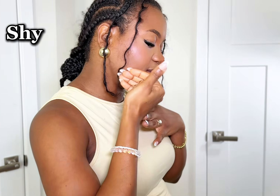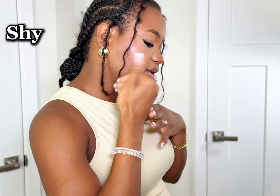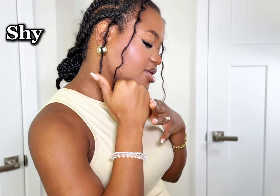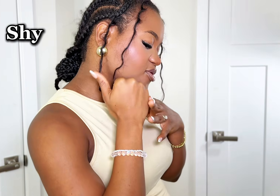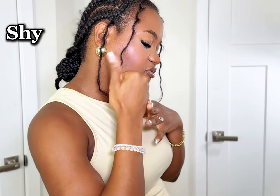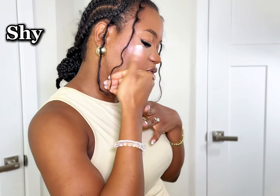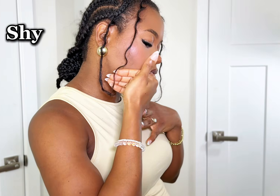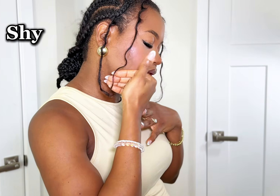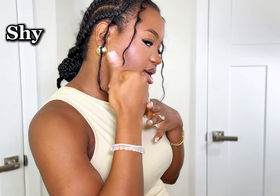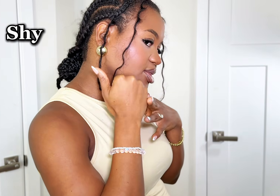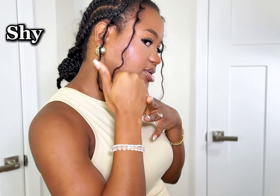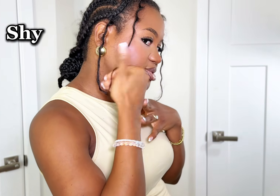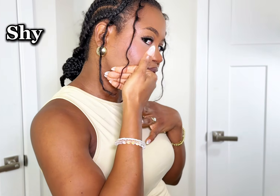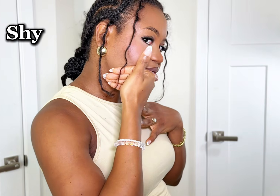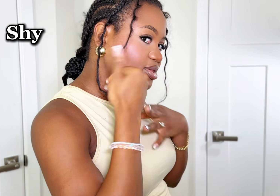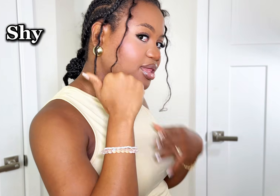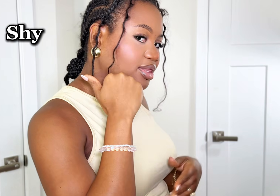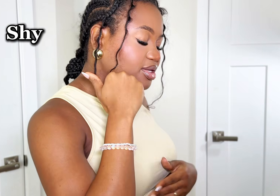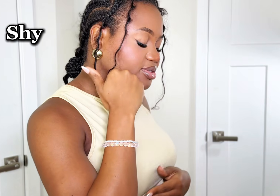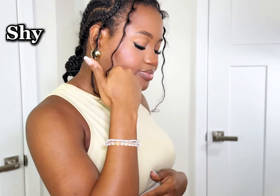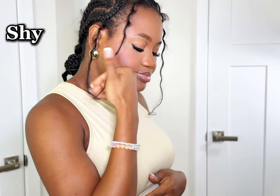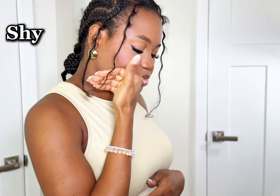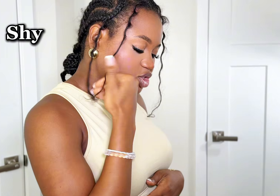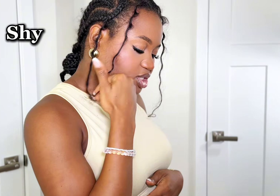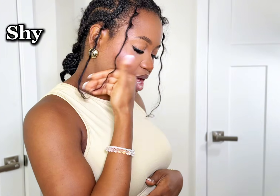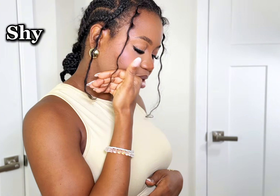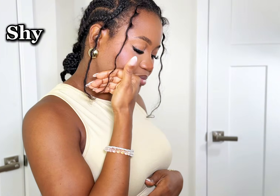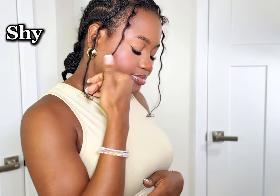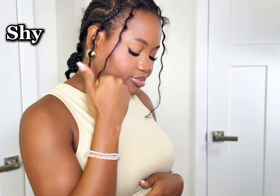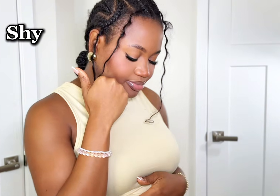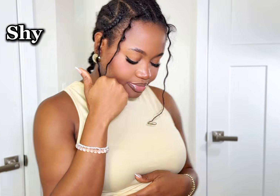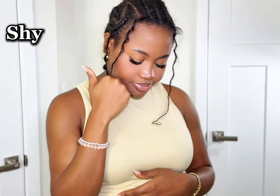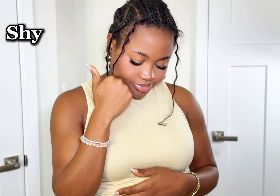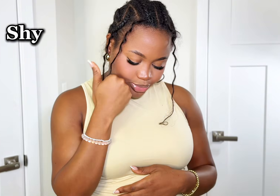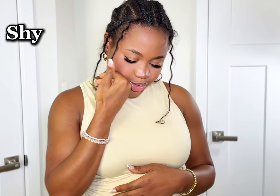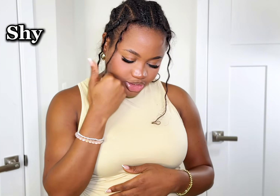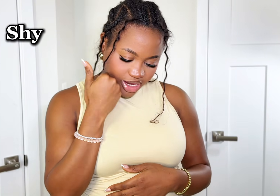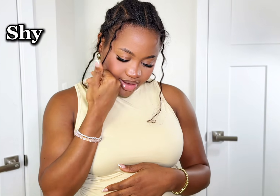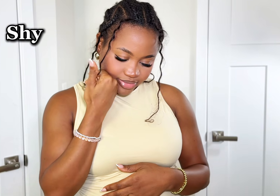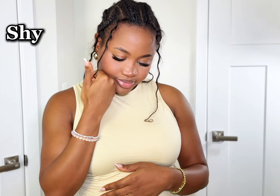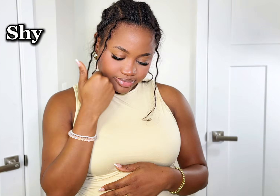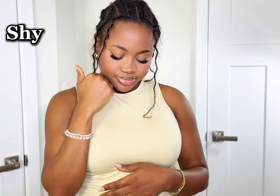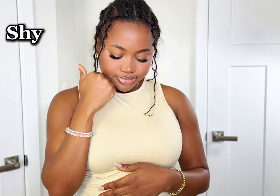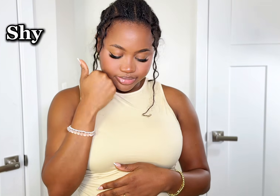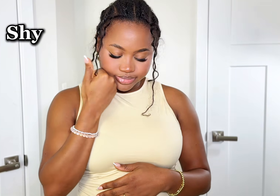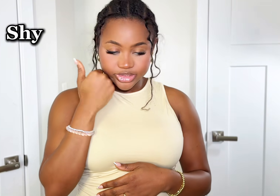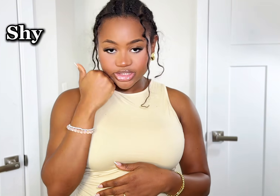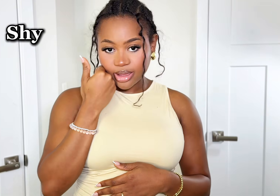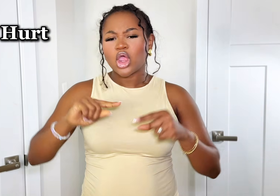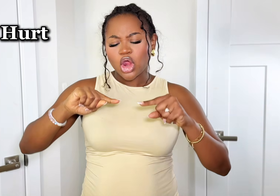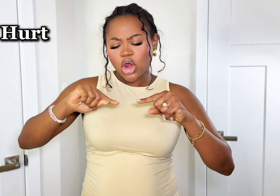it forward like this. Like this. Shy. Shy. Shy.